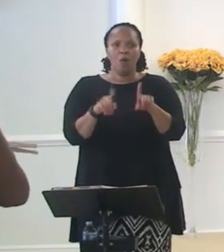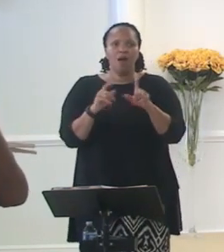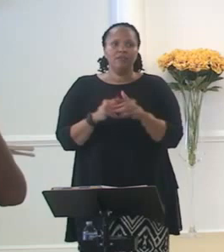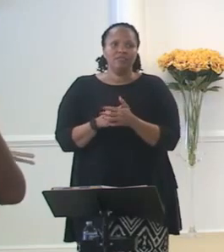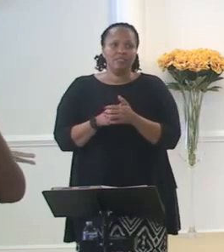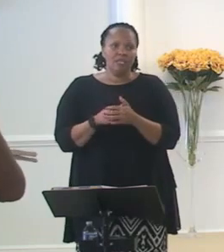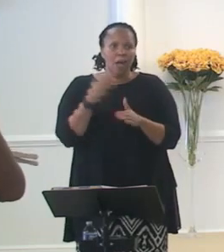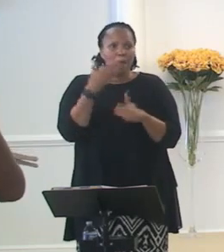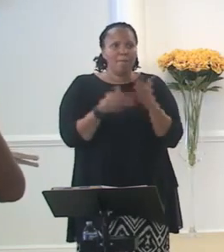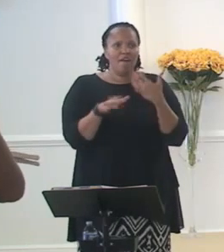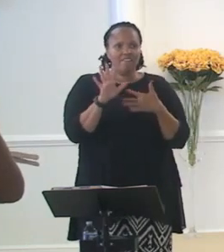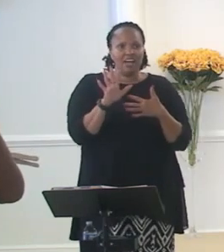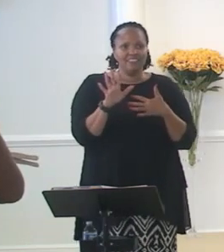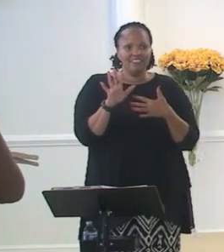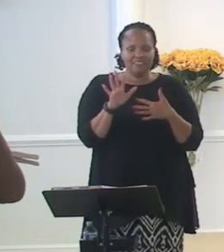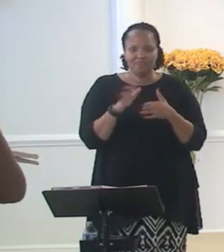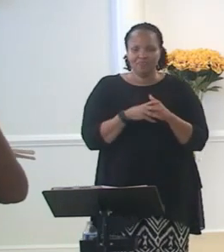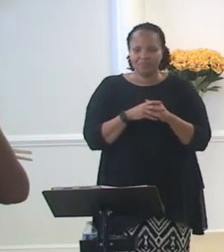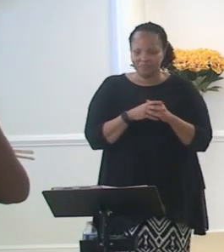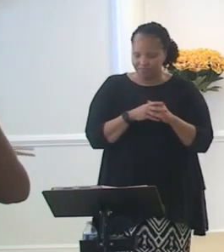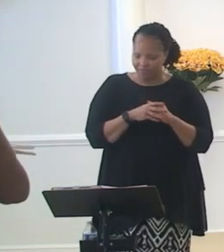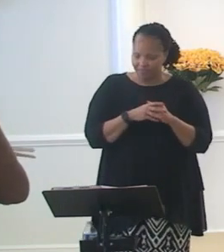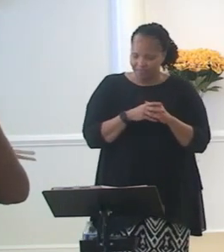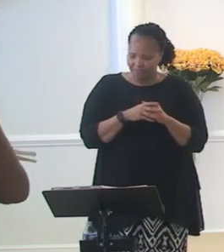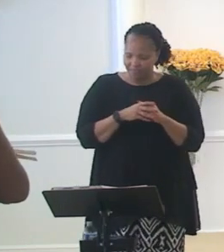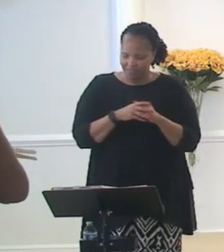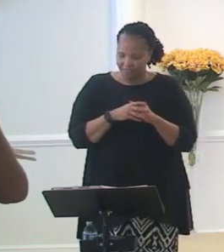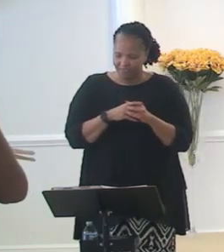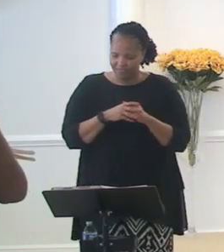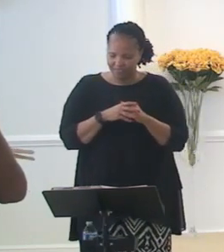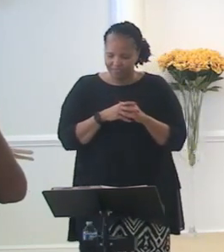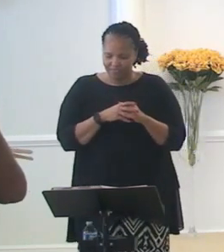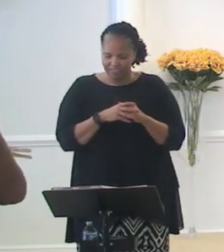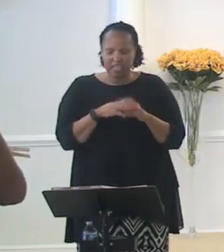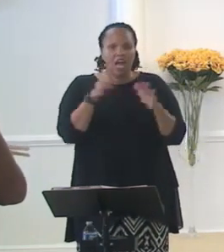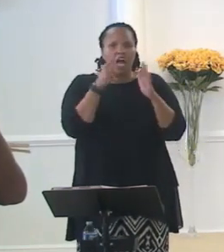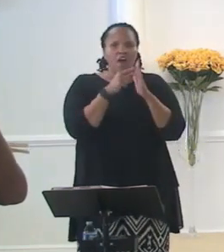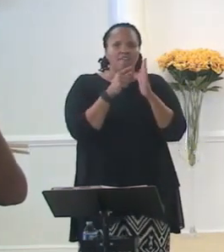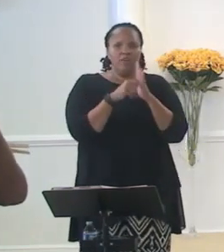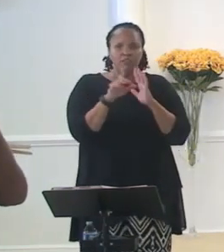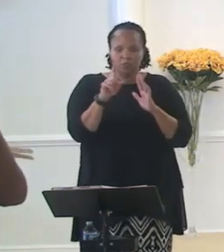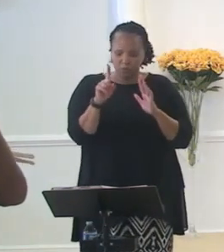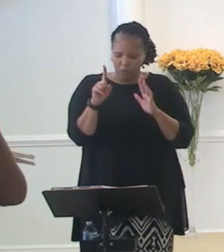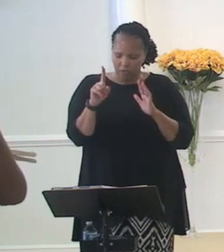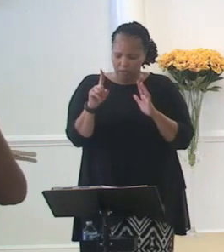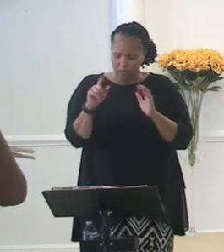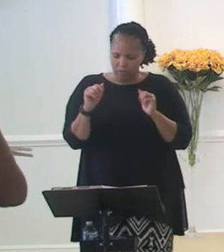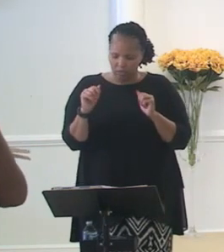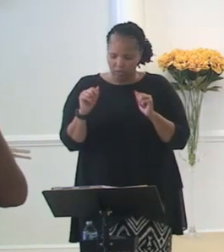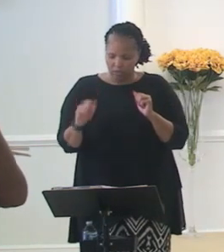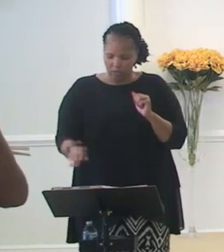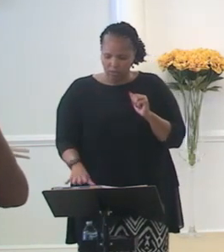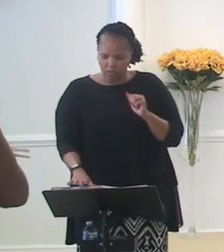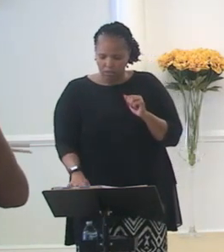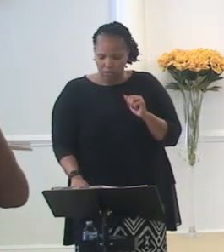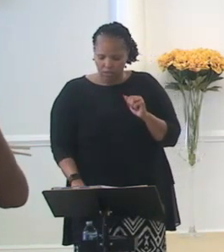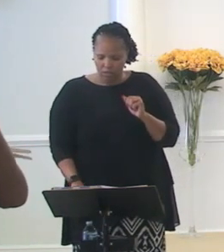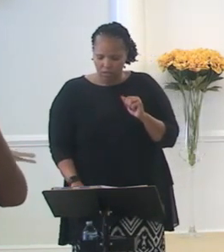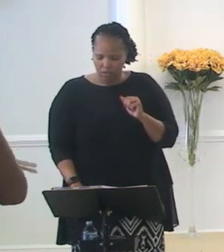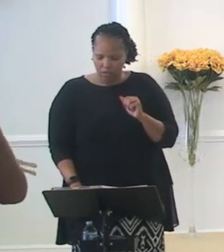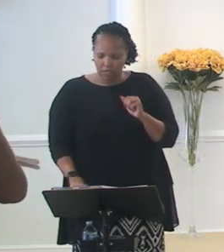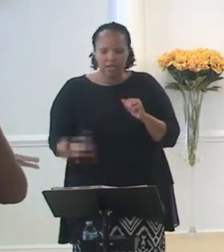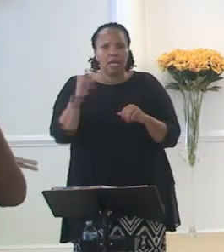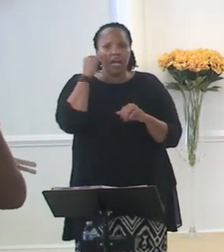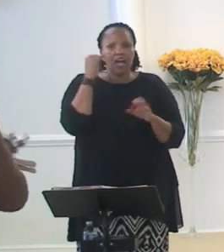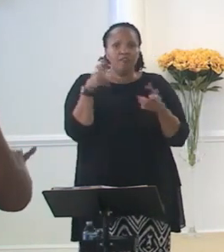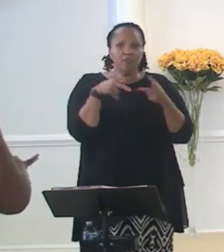in Ecclesiastes, looking at verse 1, and then we'll just work with it. If you allow me,